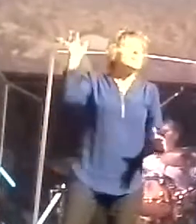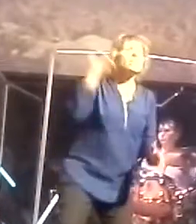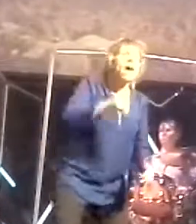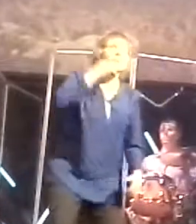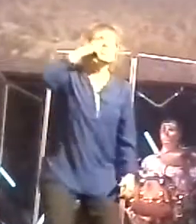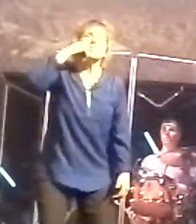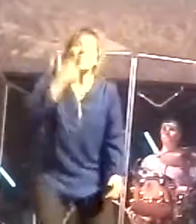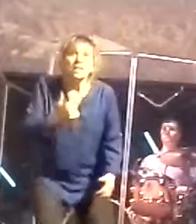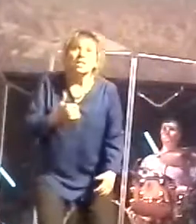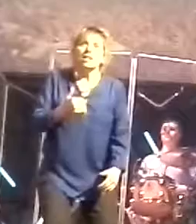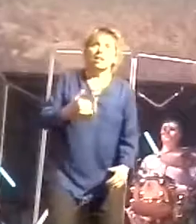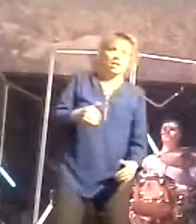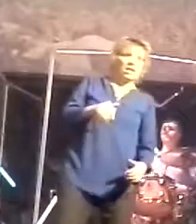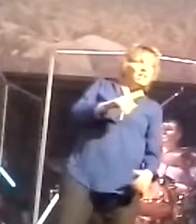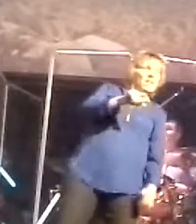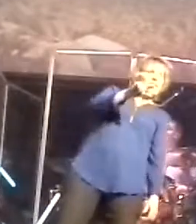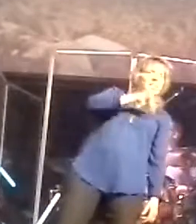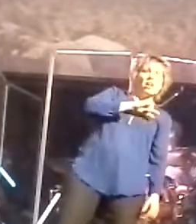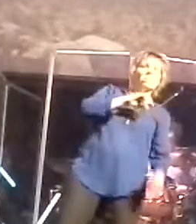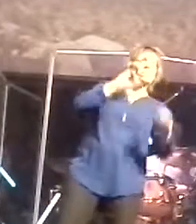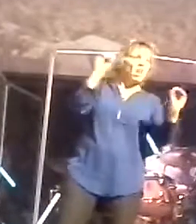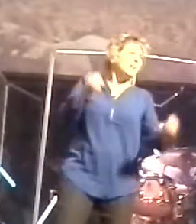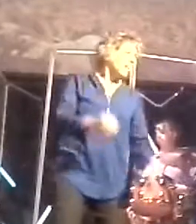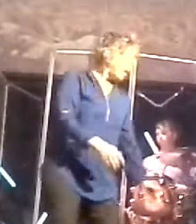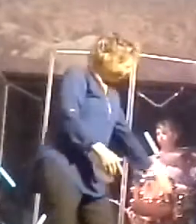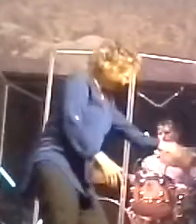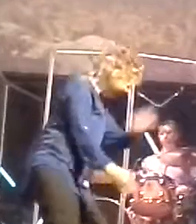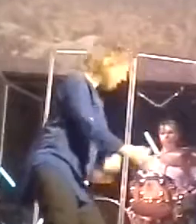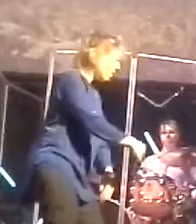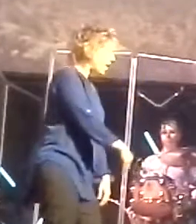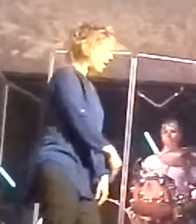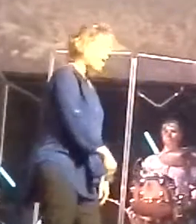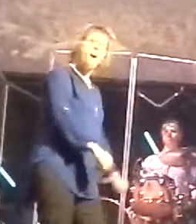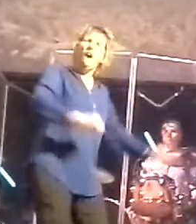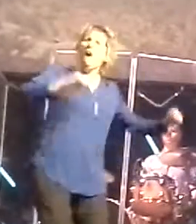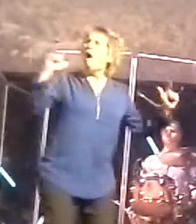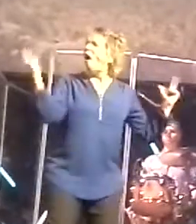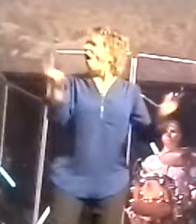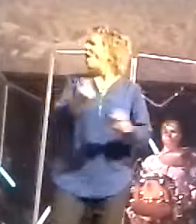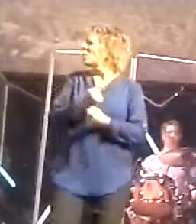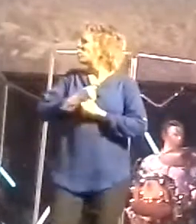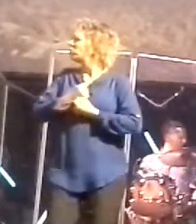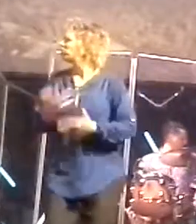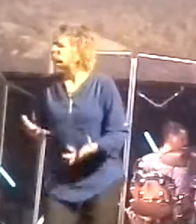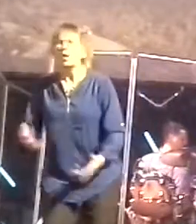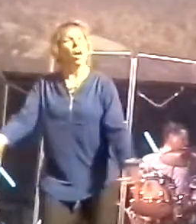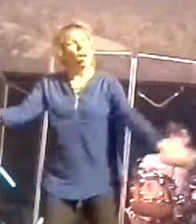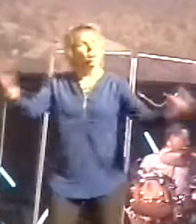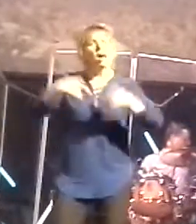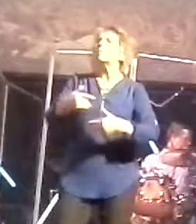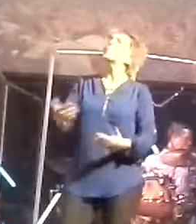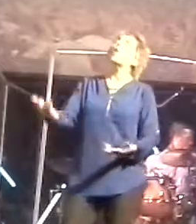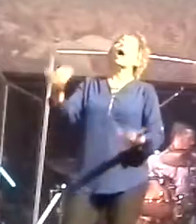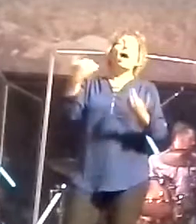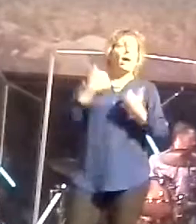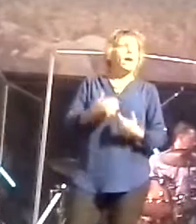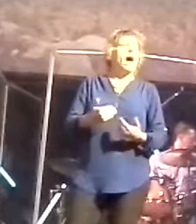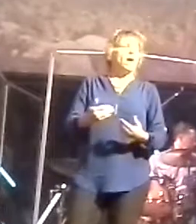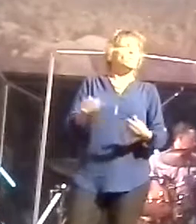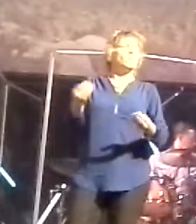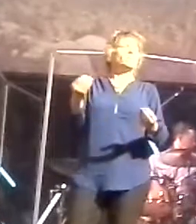shame, without guilt. He says, come to me. All who are weary, come to me and I will give